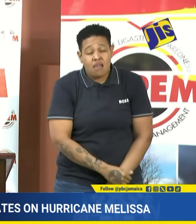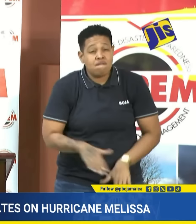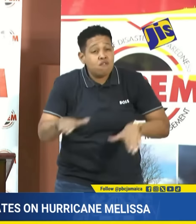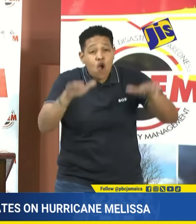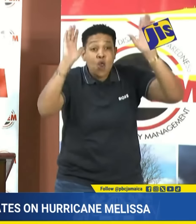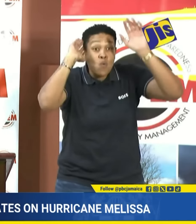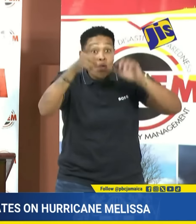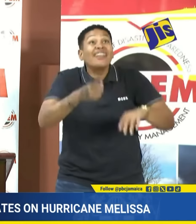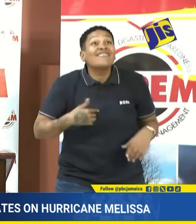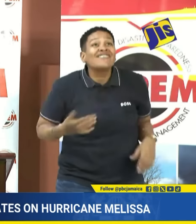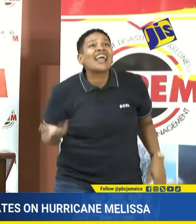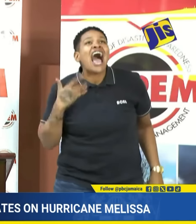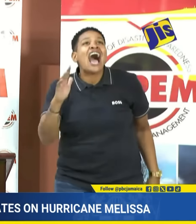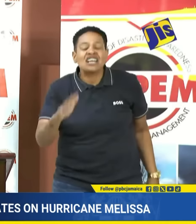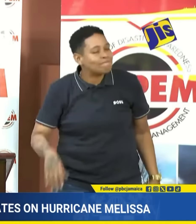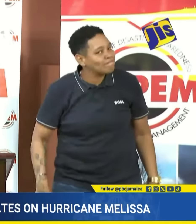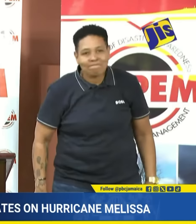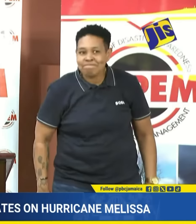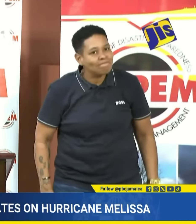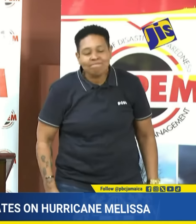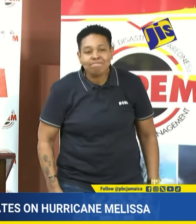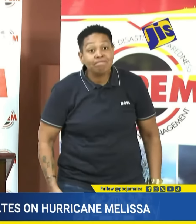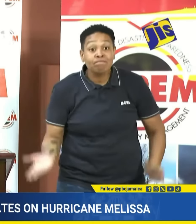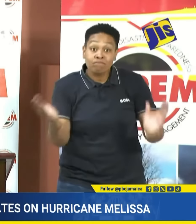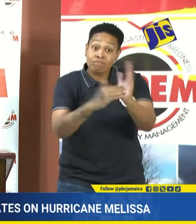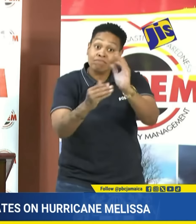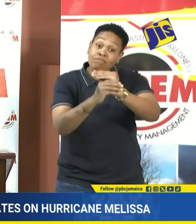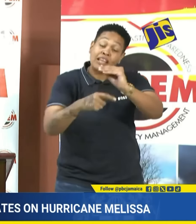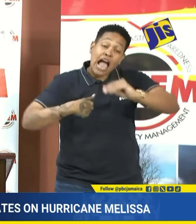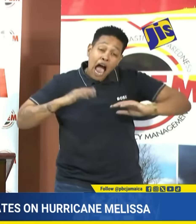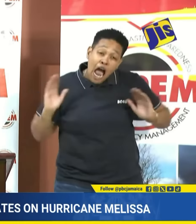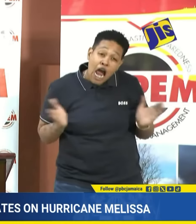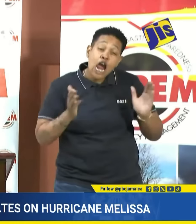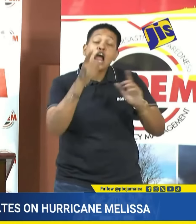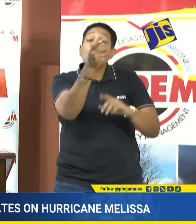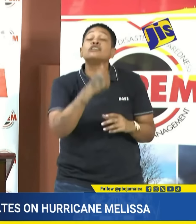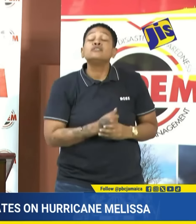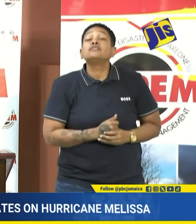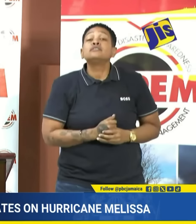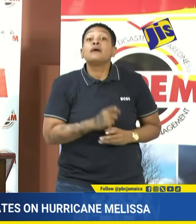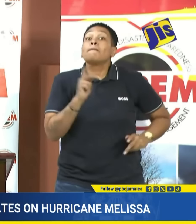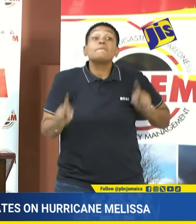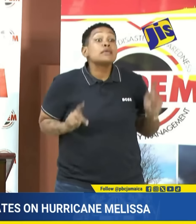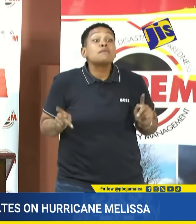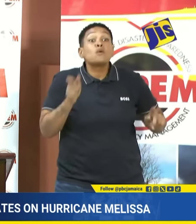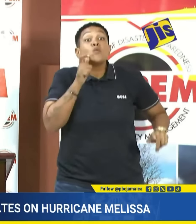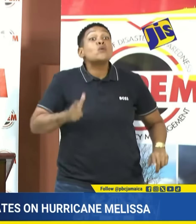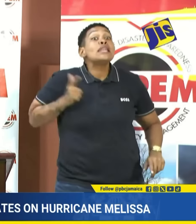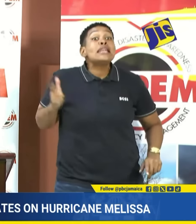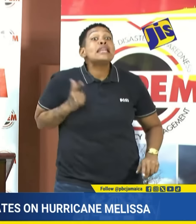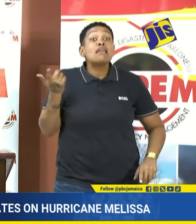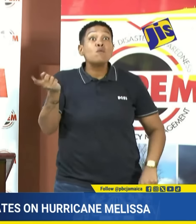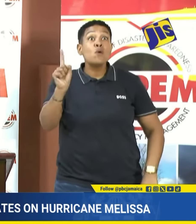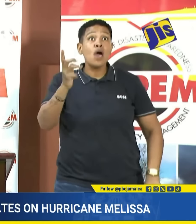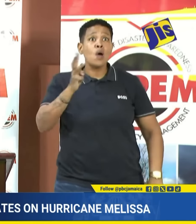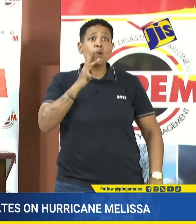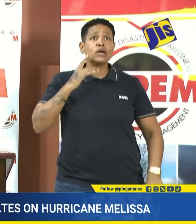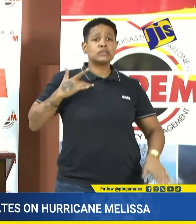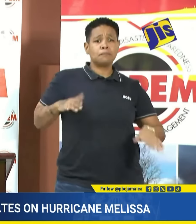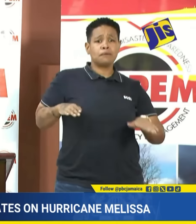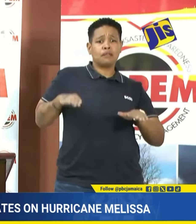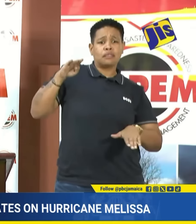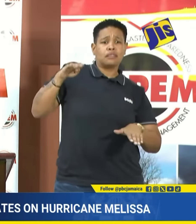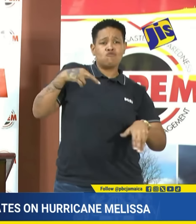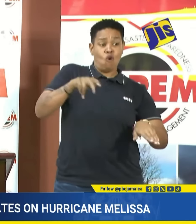flooding. Again, I urge persons living in low-lying